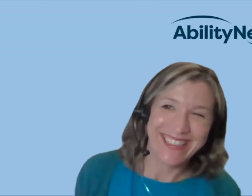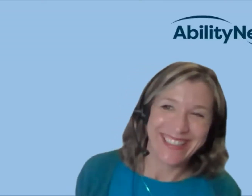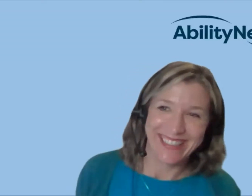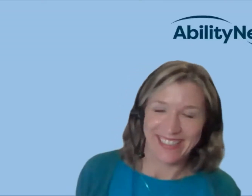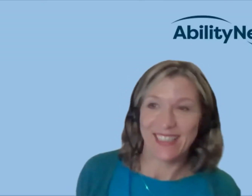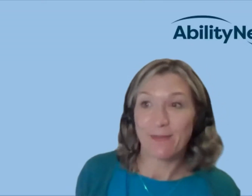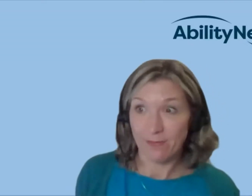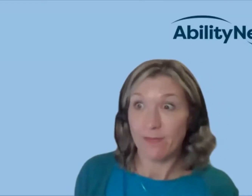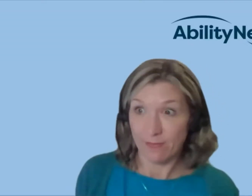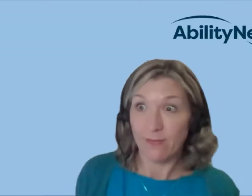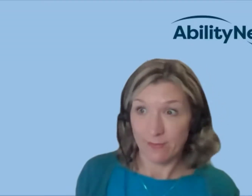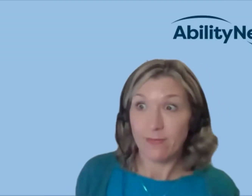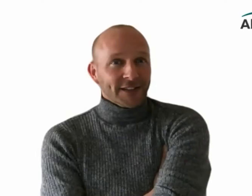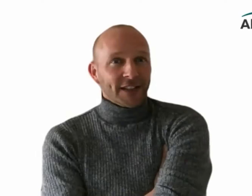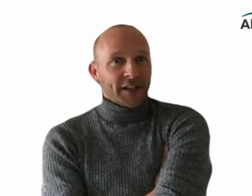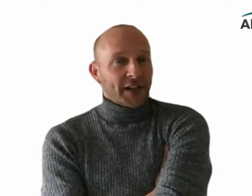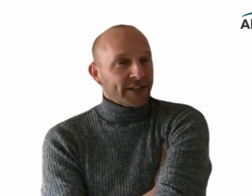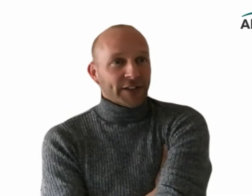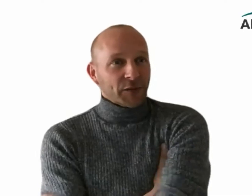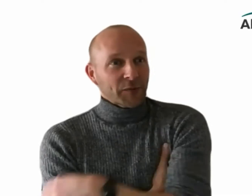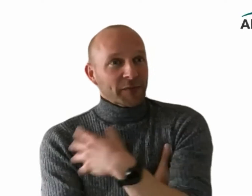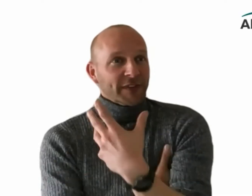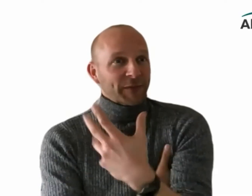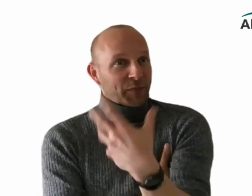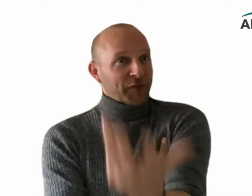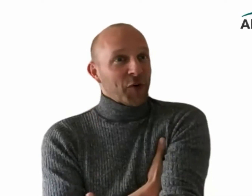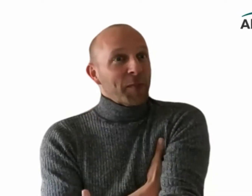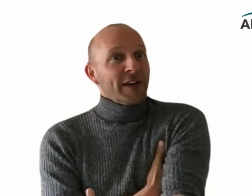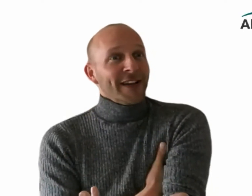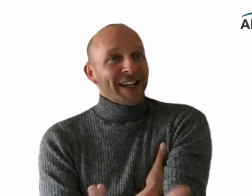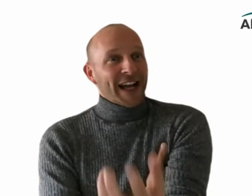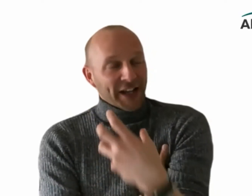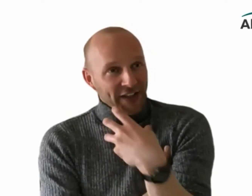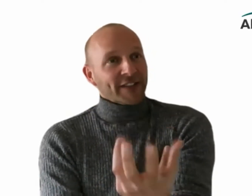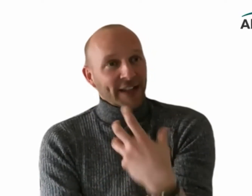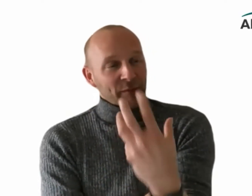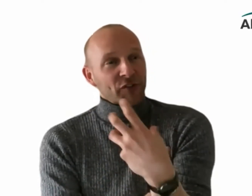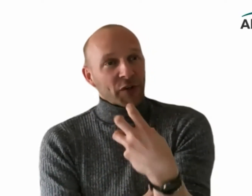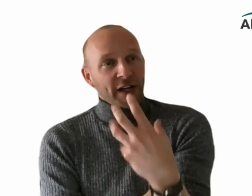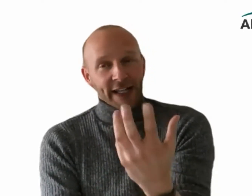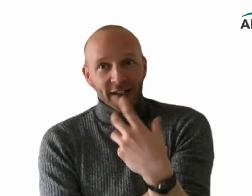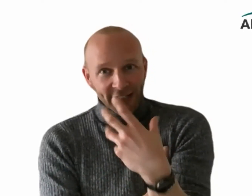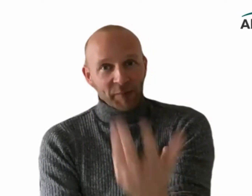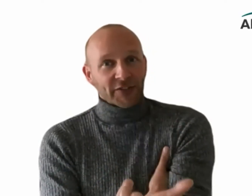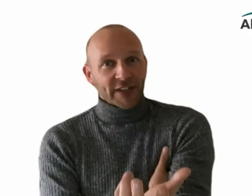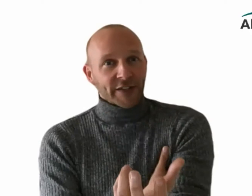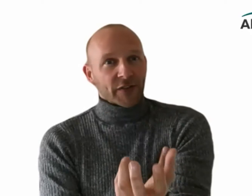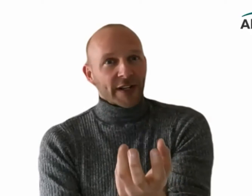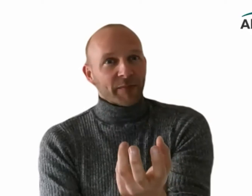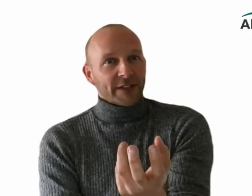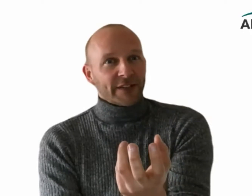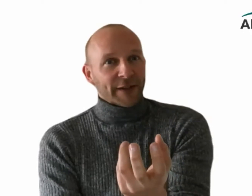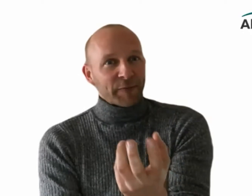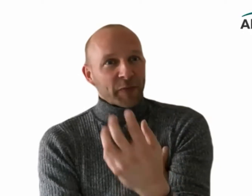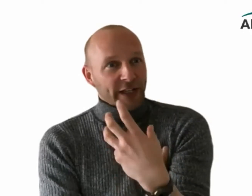get nervous before that, and, you know, I'd still perform. And I think the same is true. I get a little bit of stage